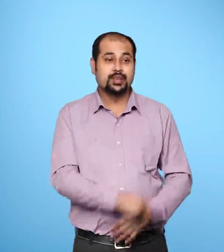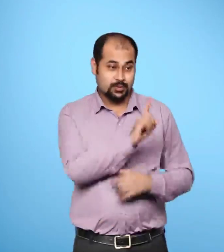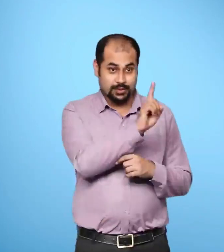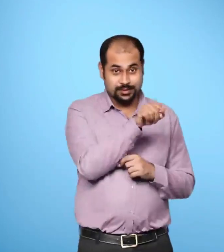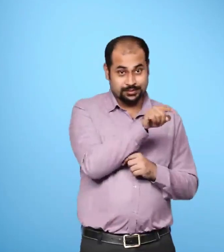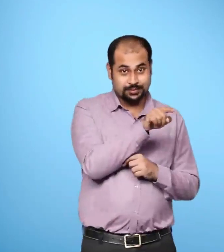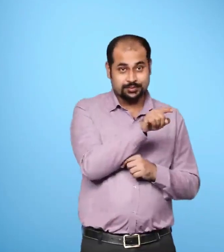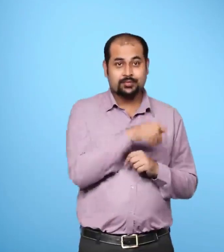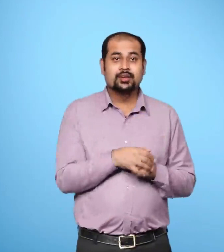Question 1.